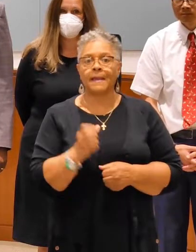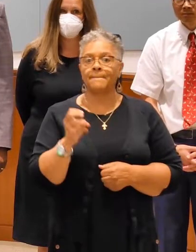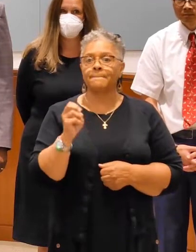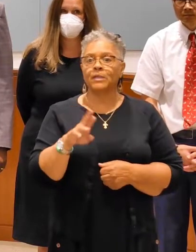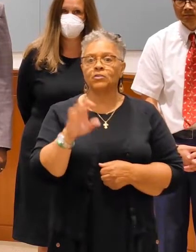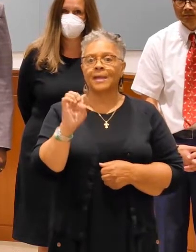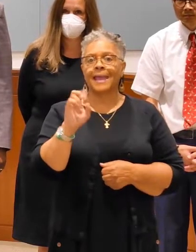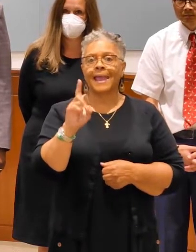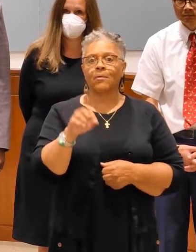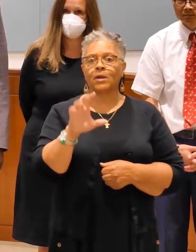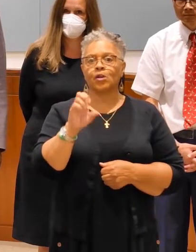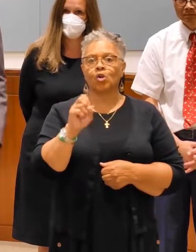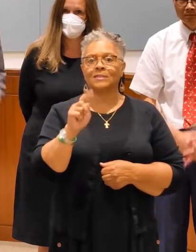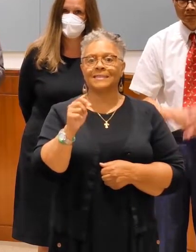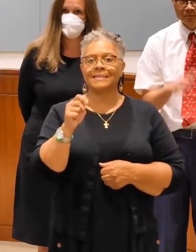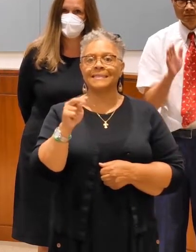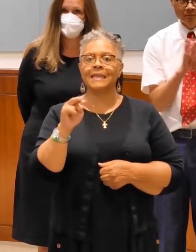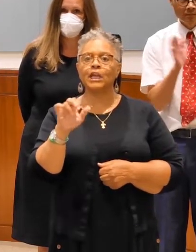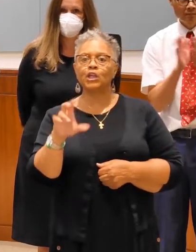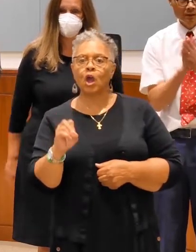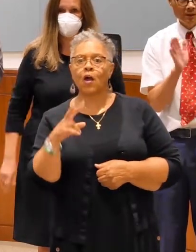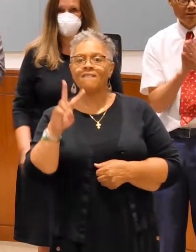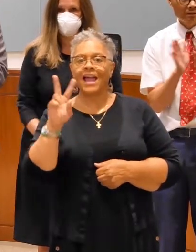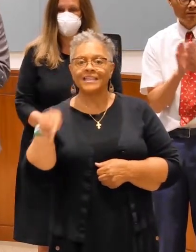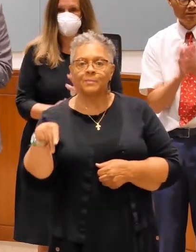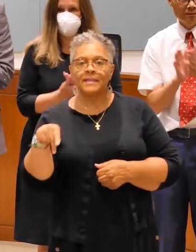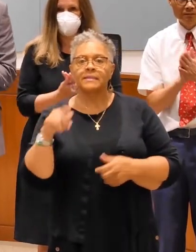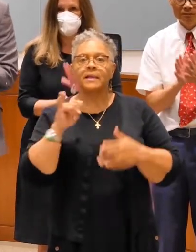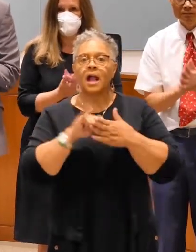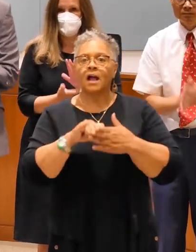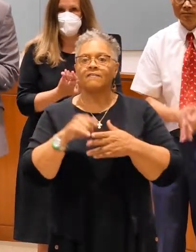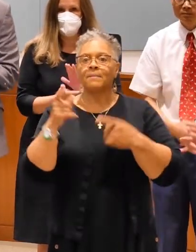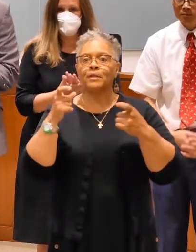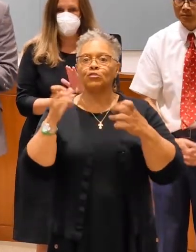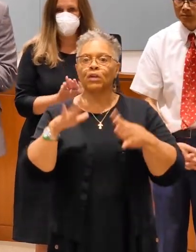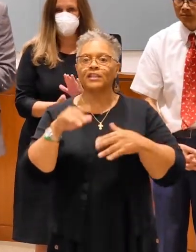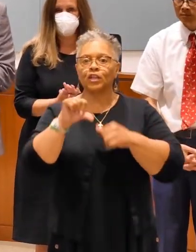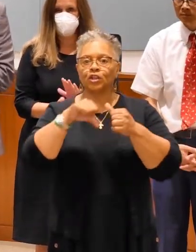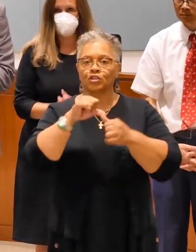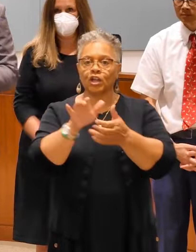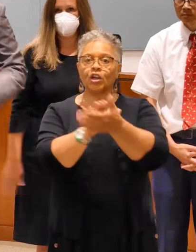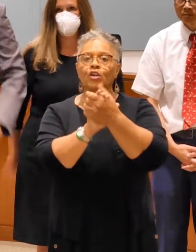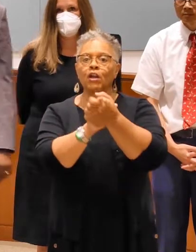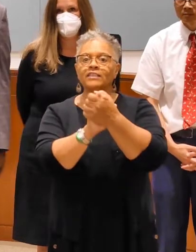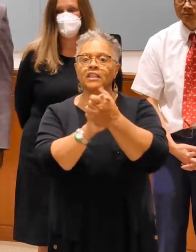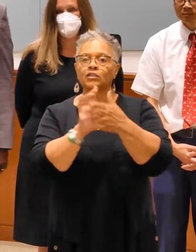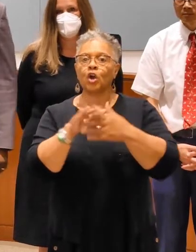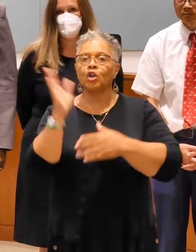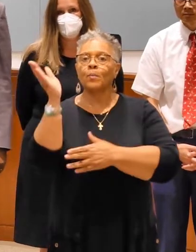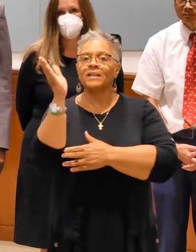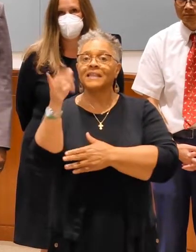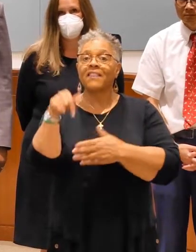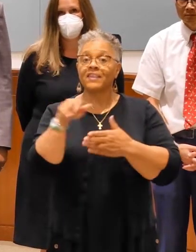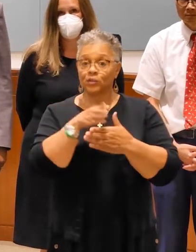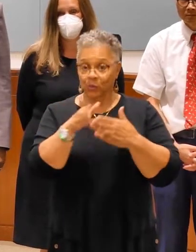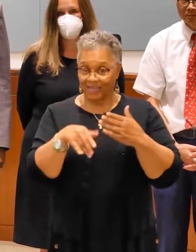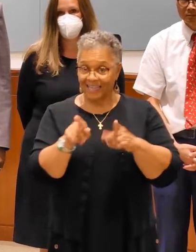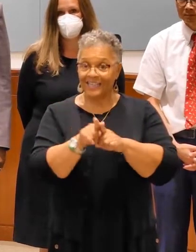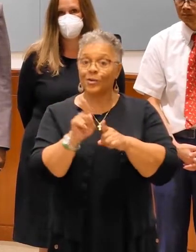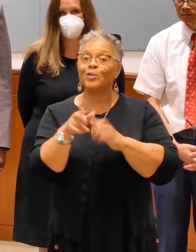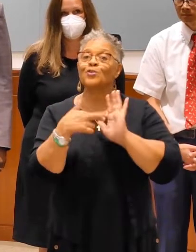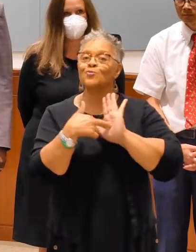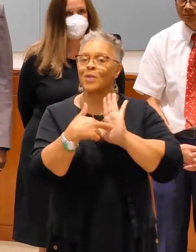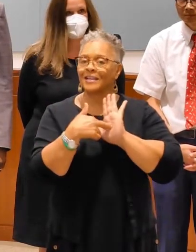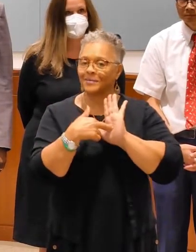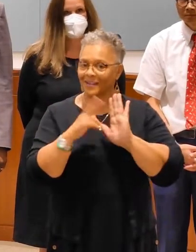Edward Cosentino, Vice President of the Howard County Administrators Association. Congratulations on your presentation this weekend as well. You're representing